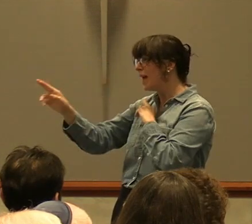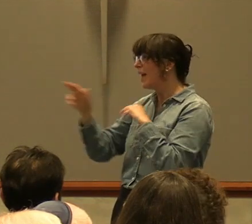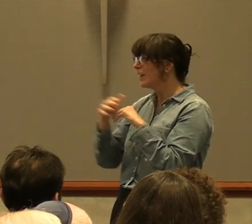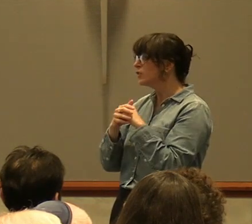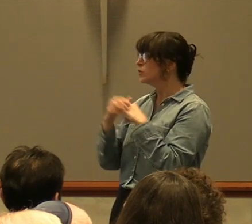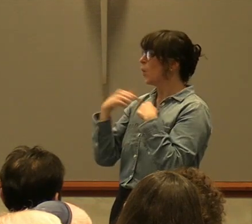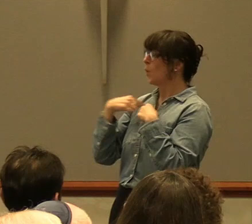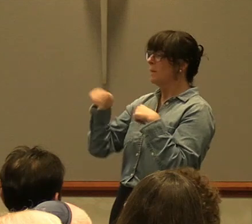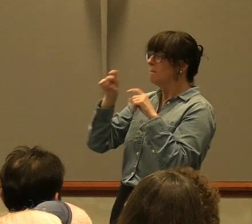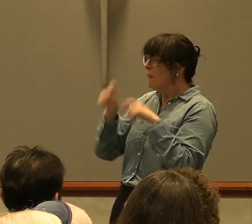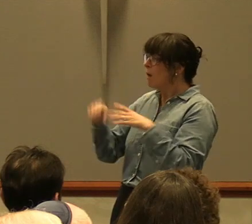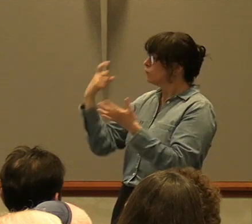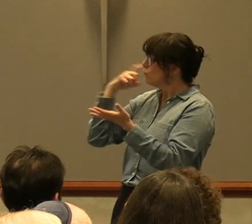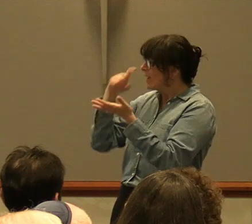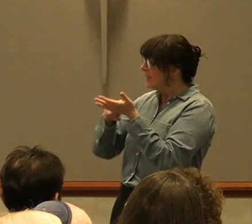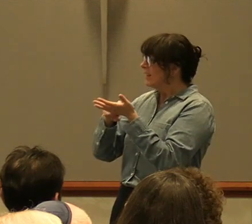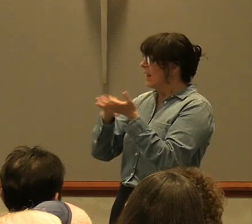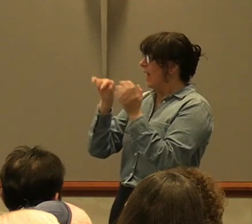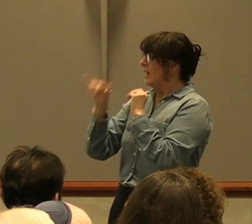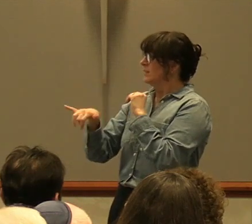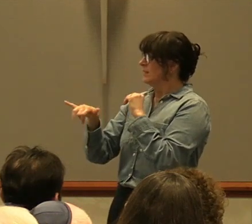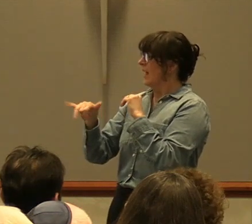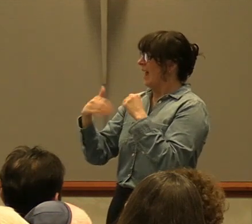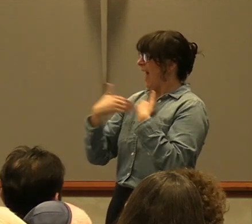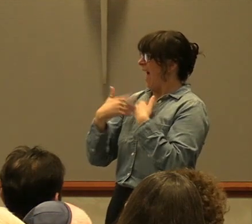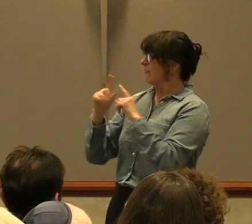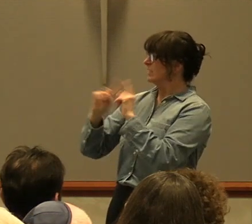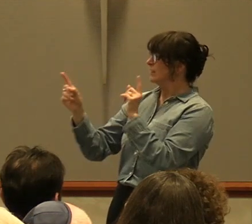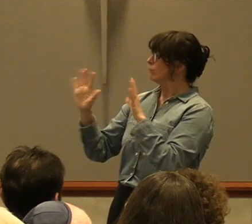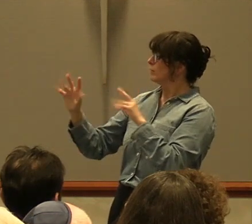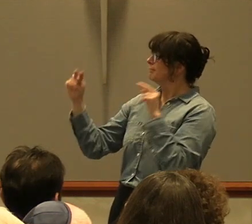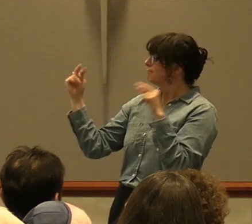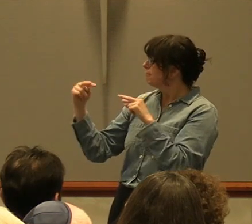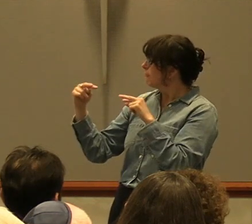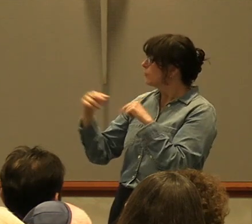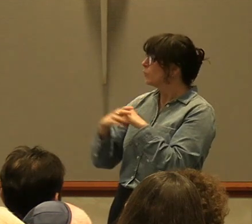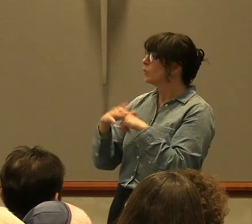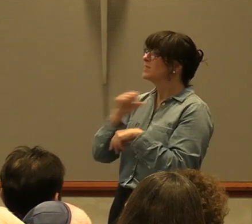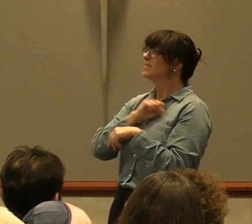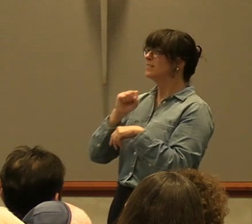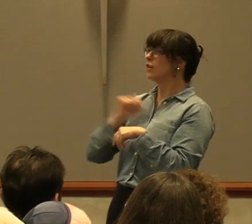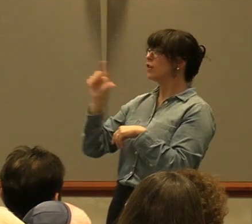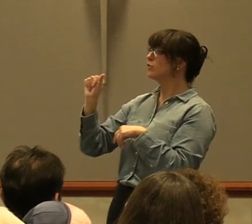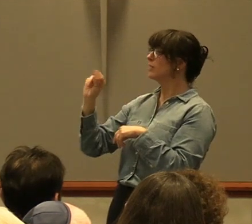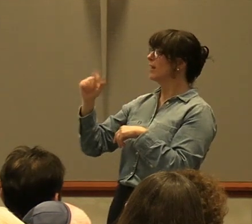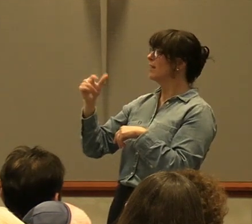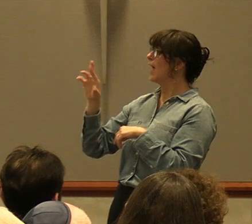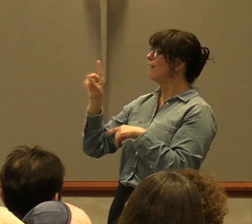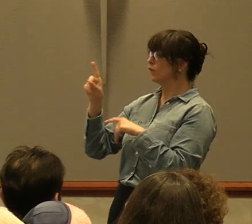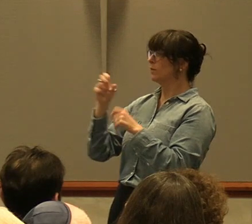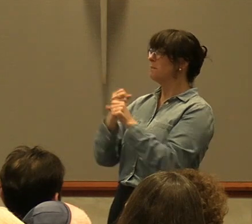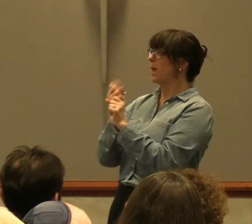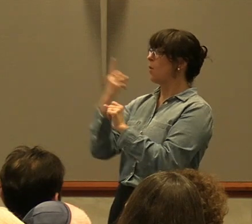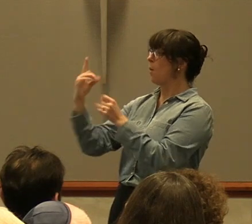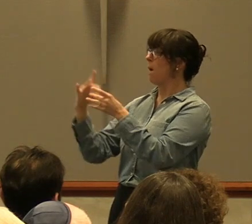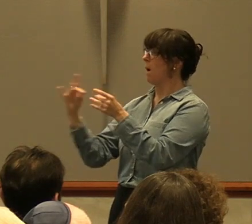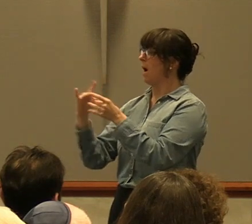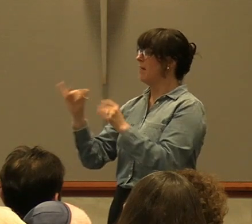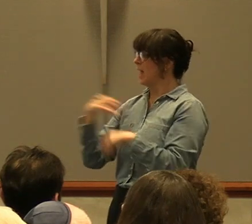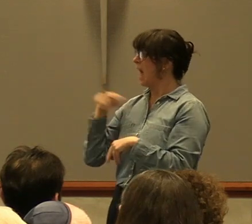to recognize that there are different views. Senator Lankford made an observation that I agree